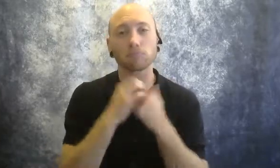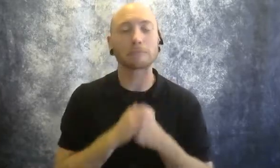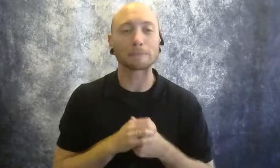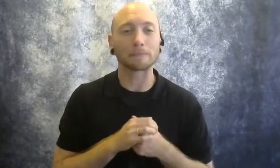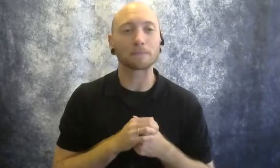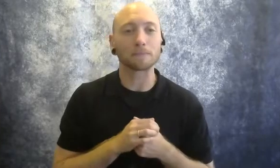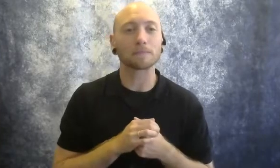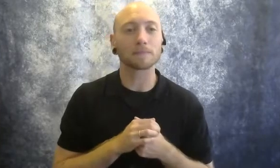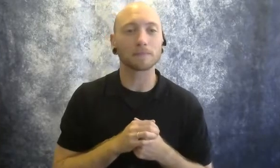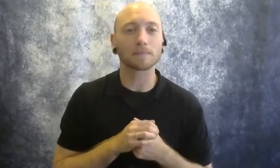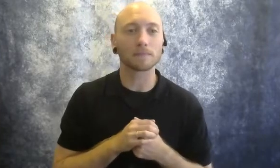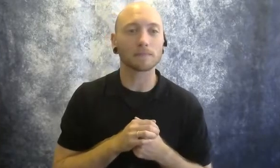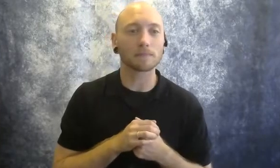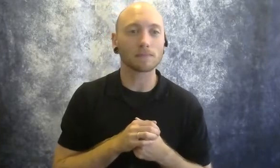became so important for me.